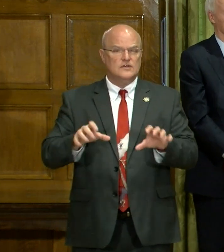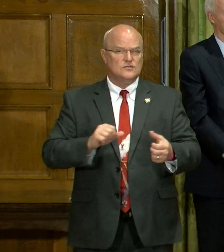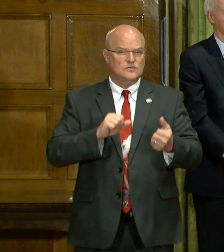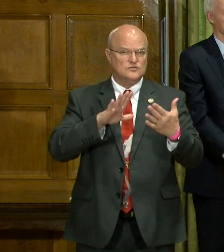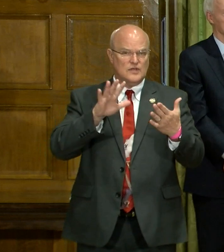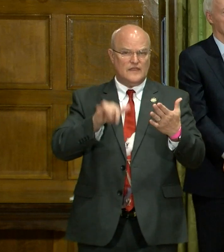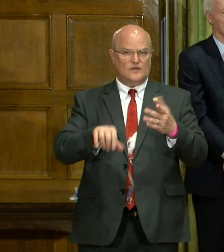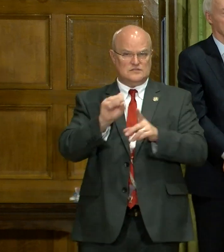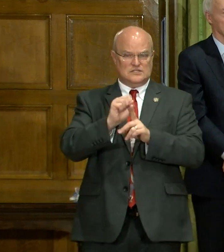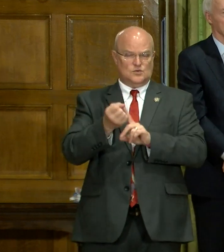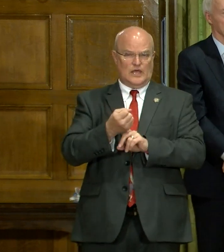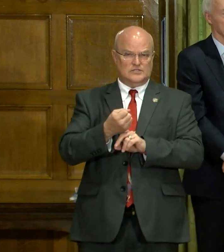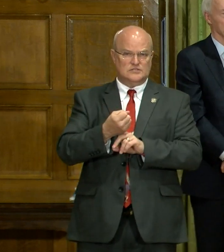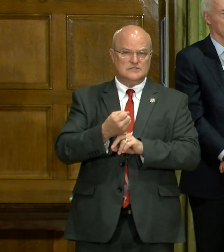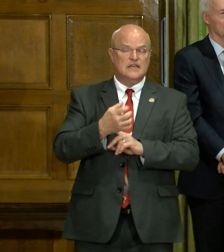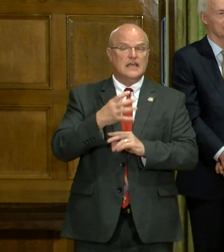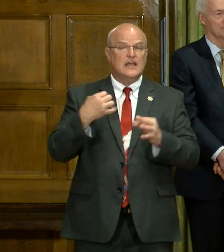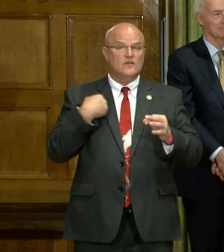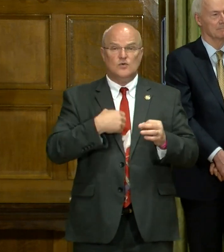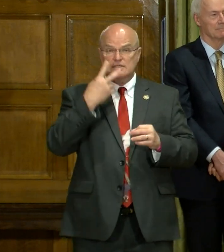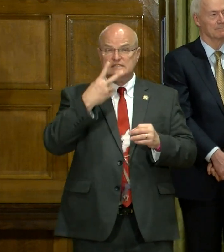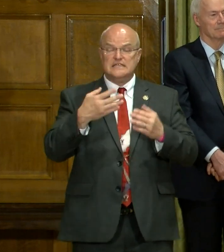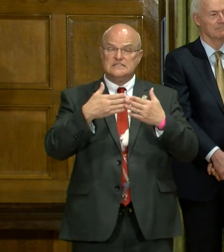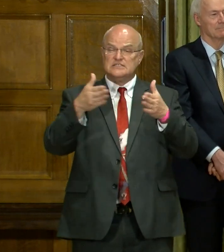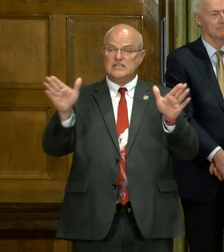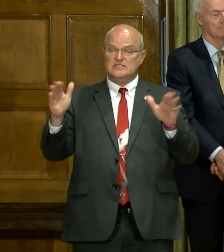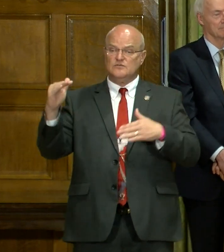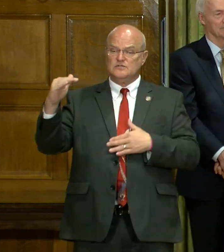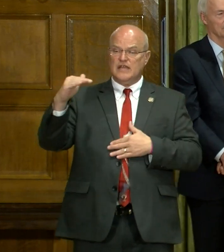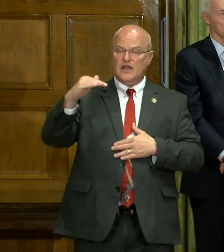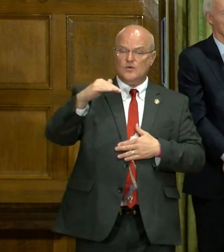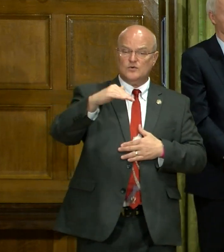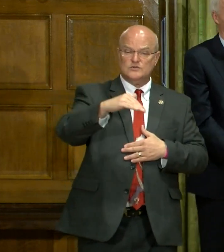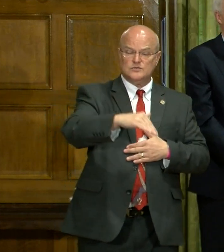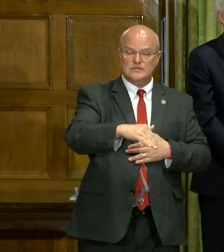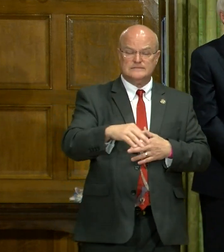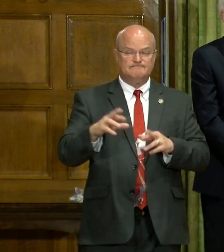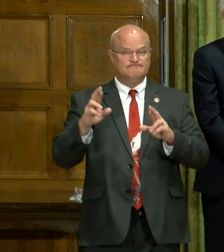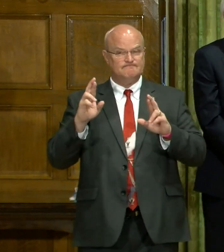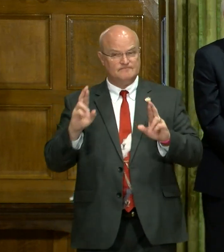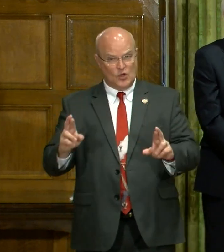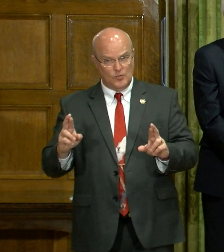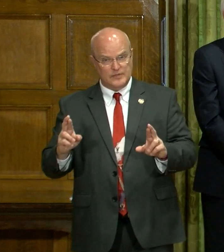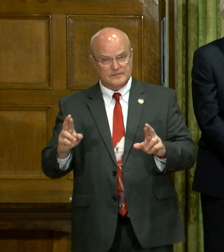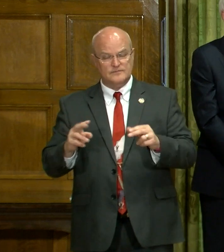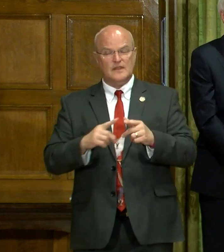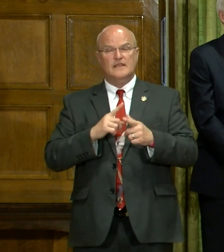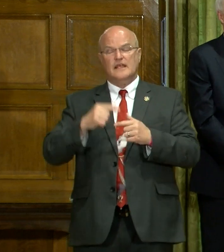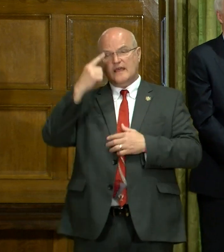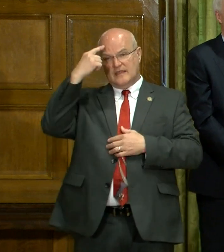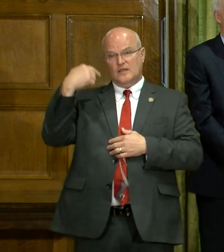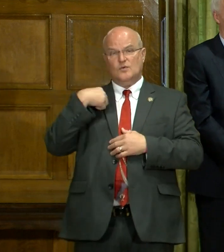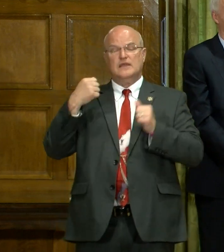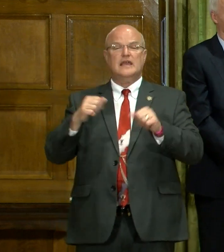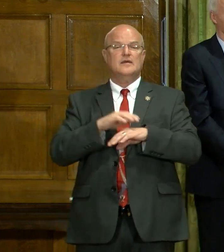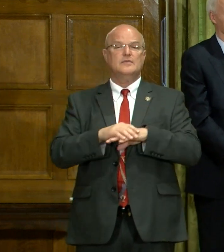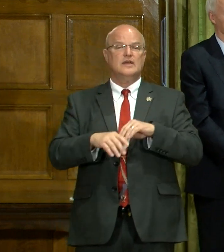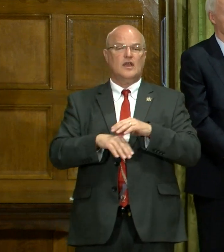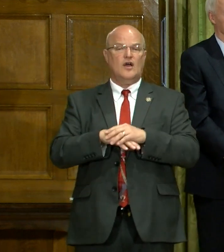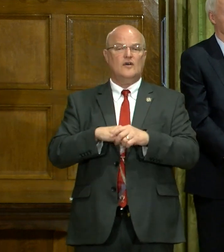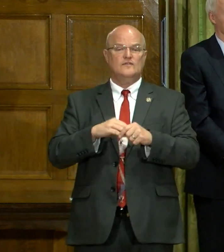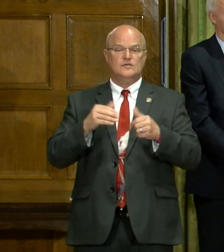to address those situations? If we're seeing a general downward trend, which I'm hoping we will, then I think we can be